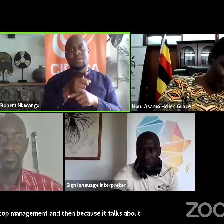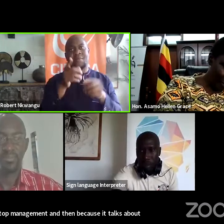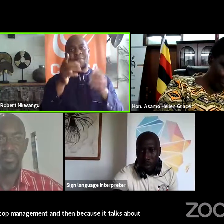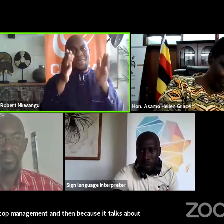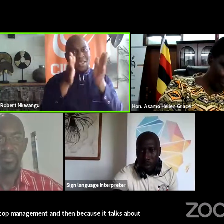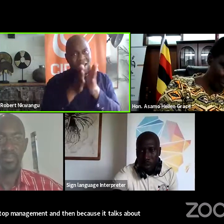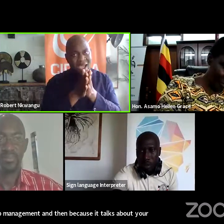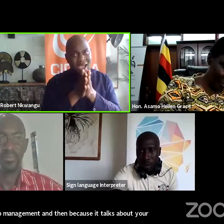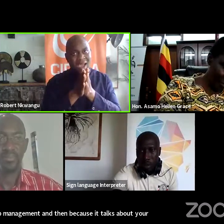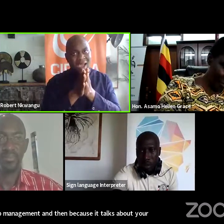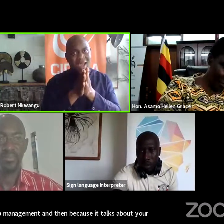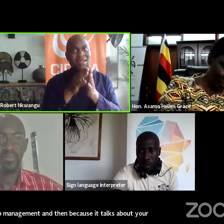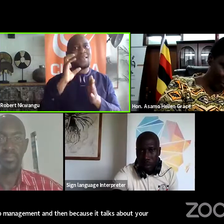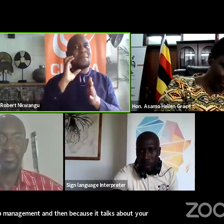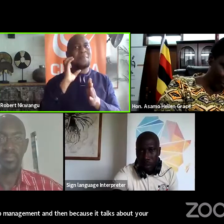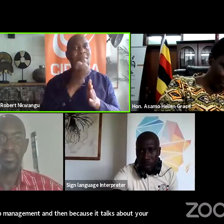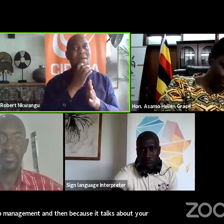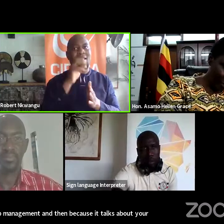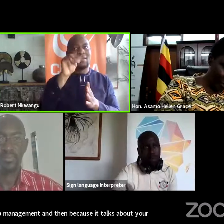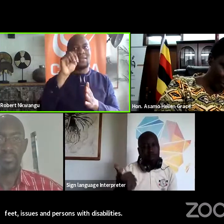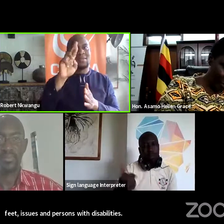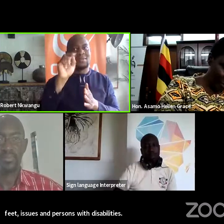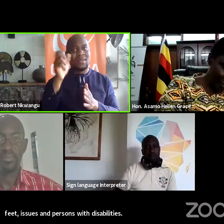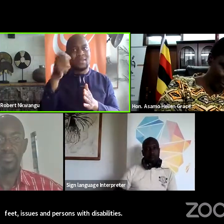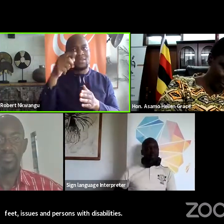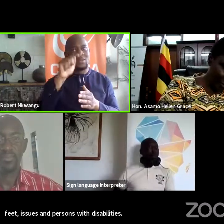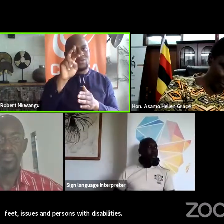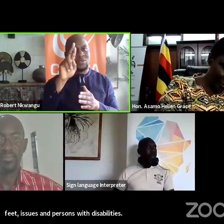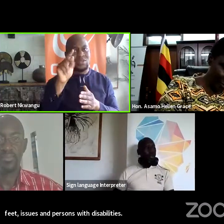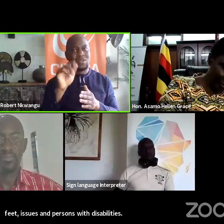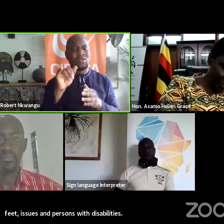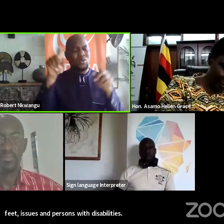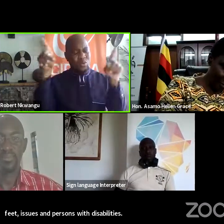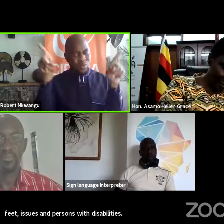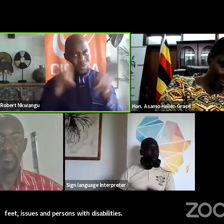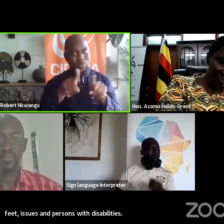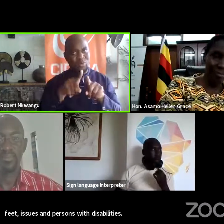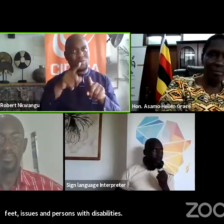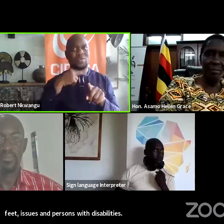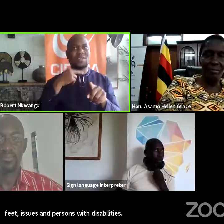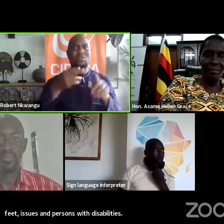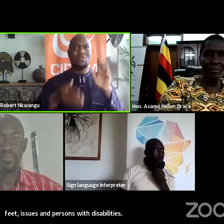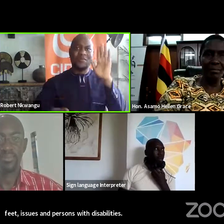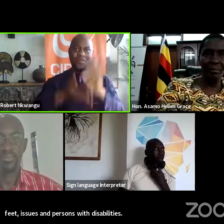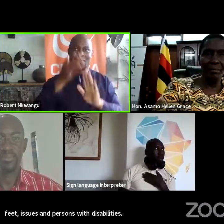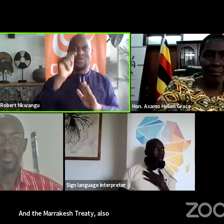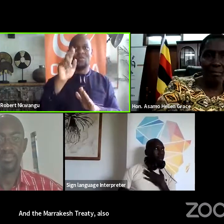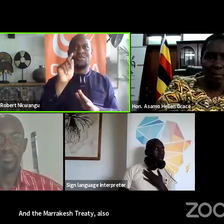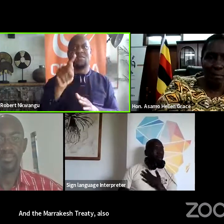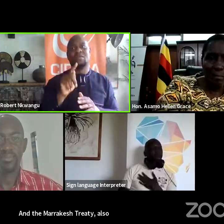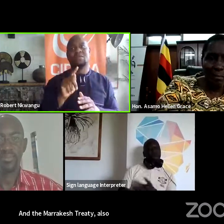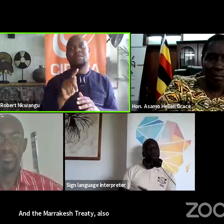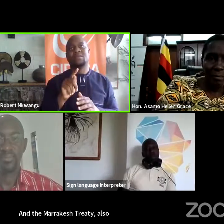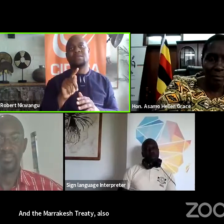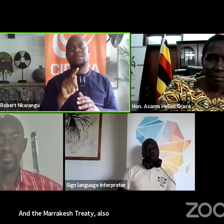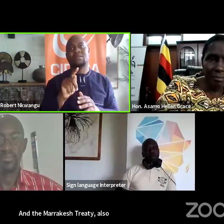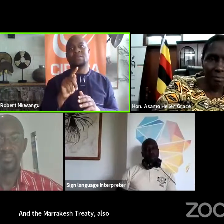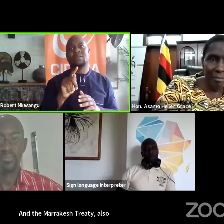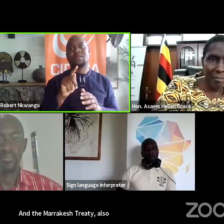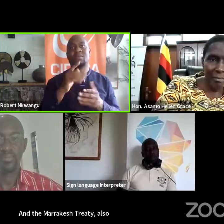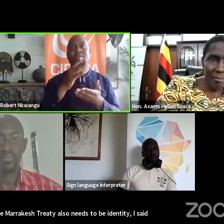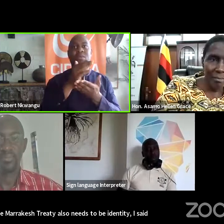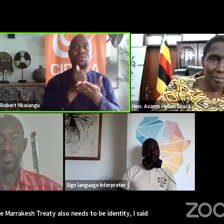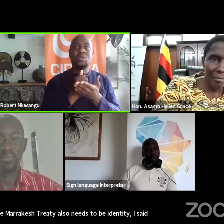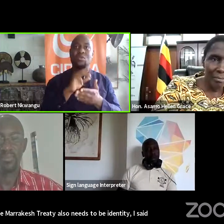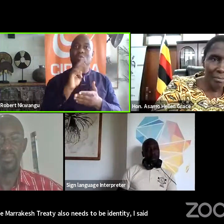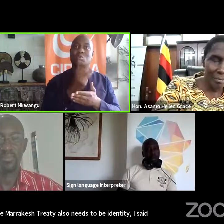persons with disabilities. And the Marrakesh Treaty also needs to be urgently